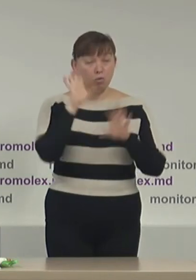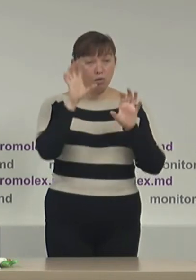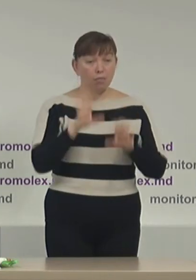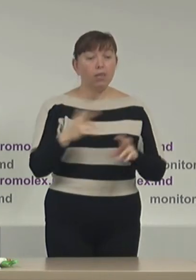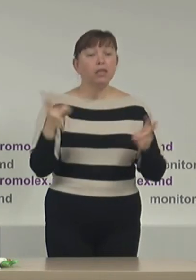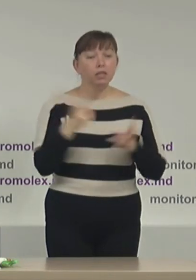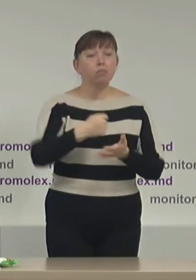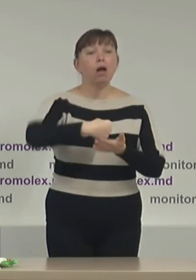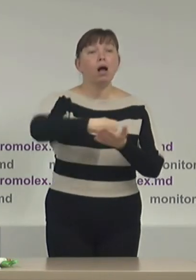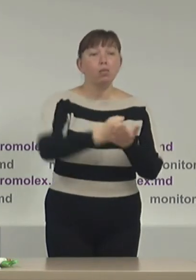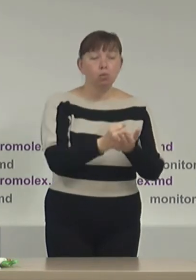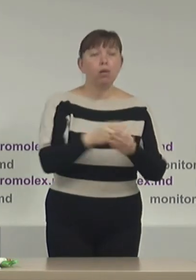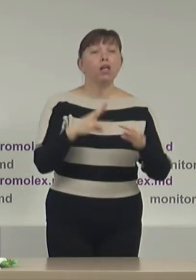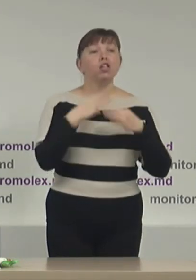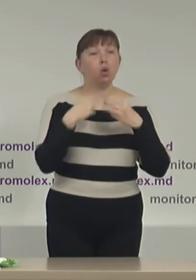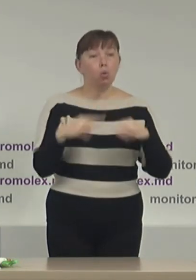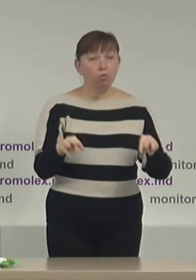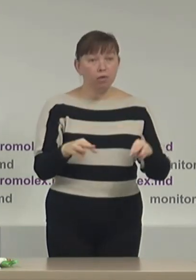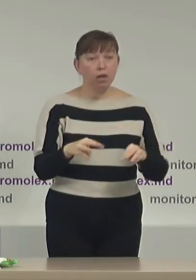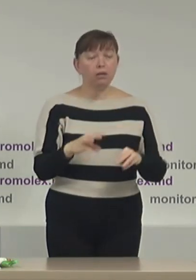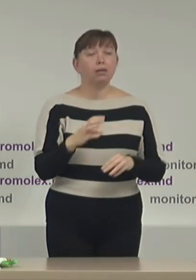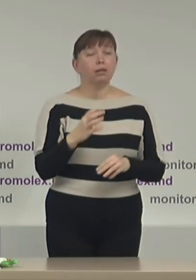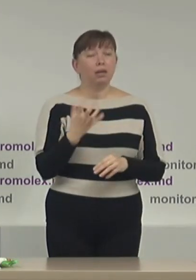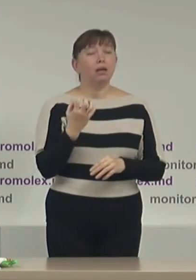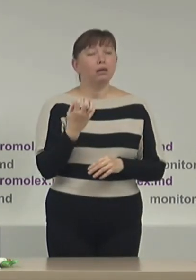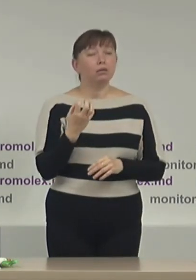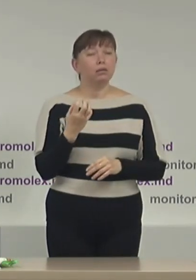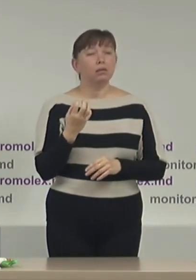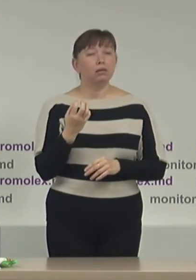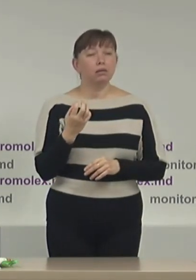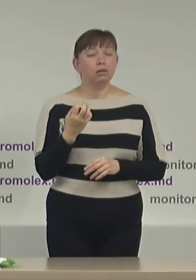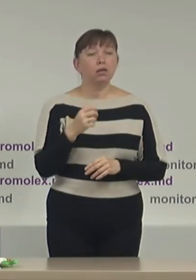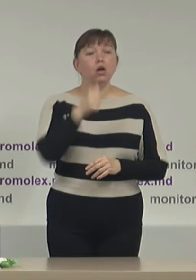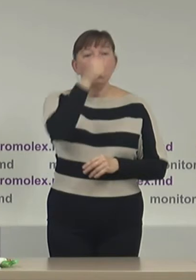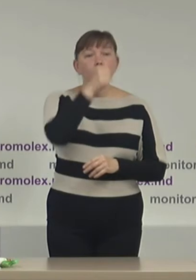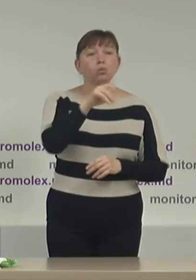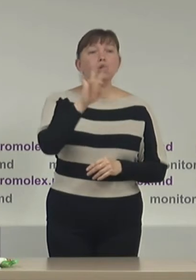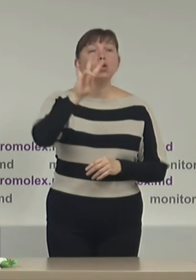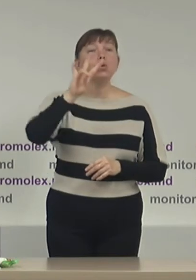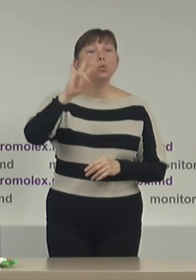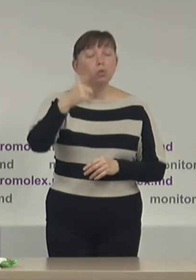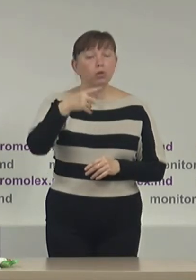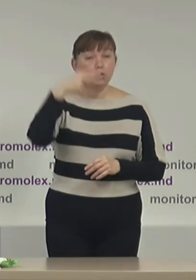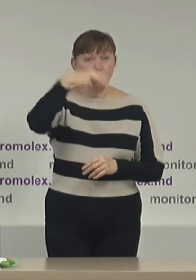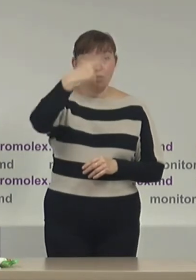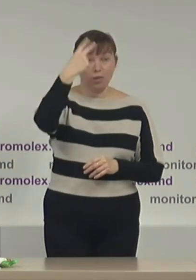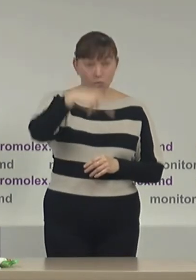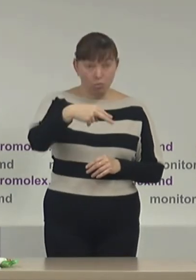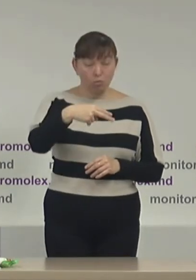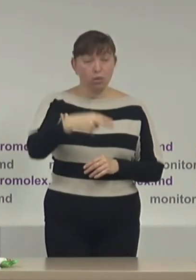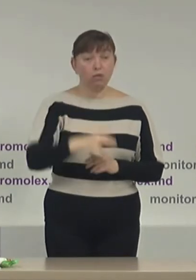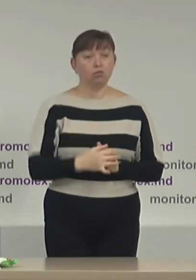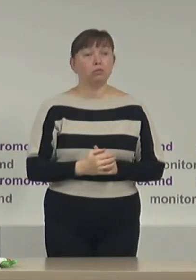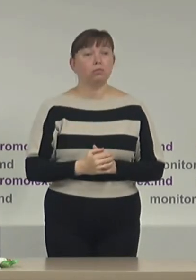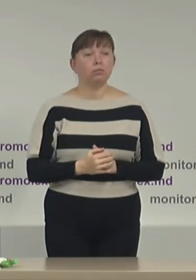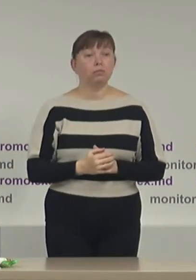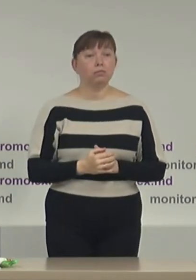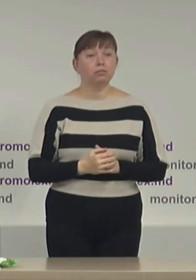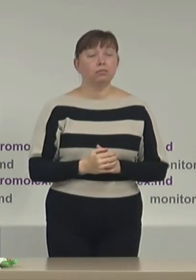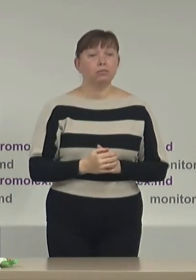we have to say that this regulation was supposed to be approved by the government in June 2020,